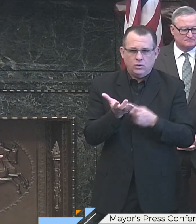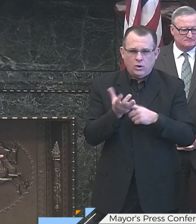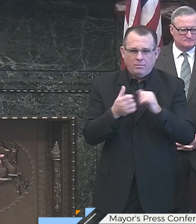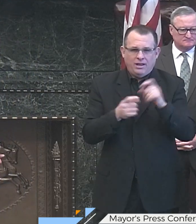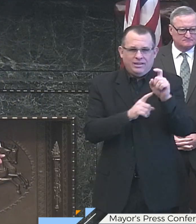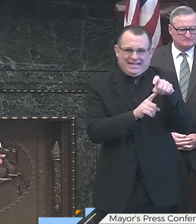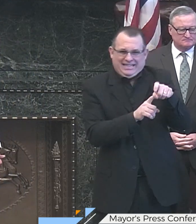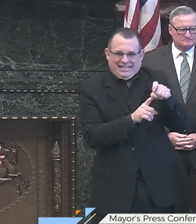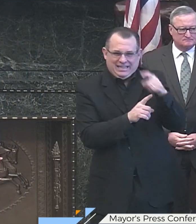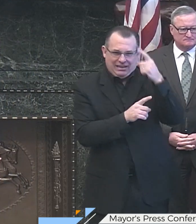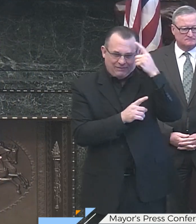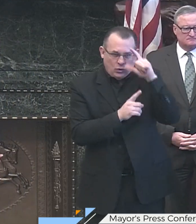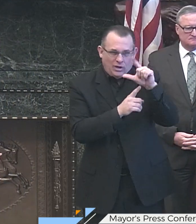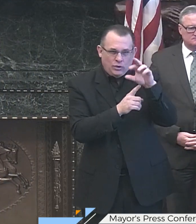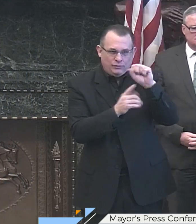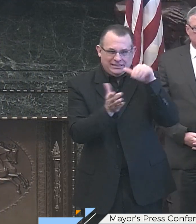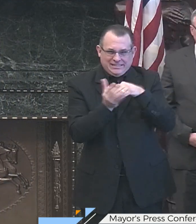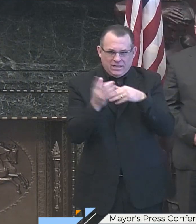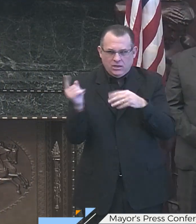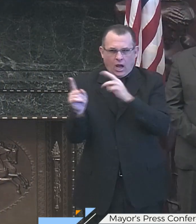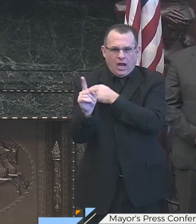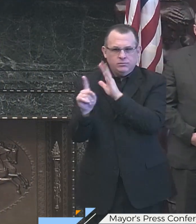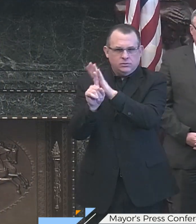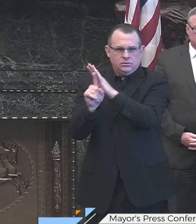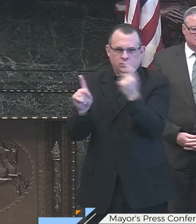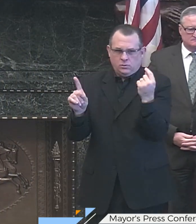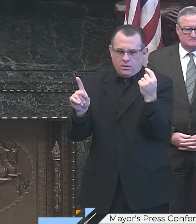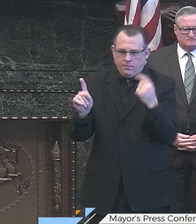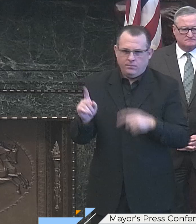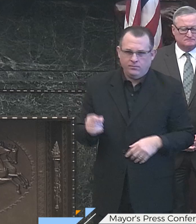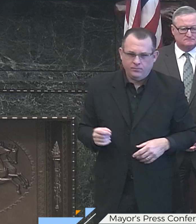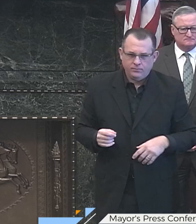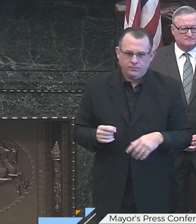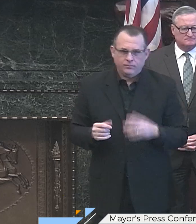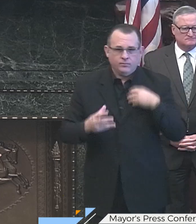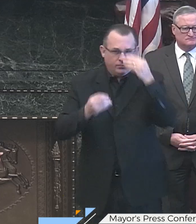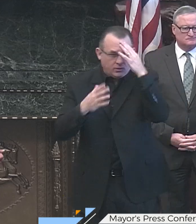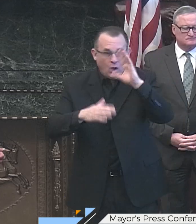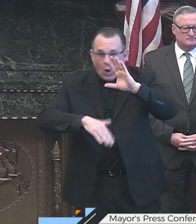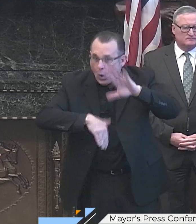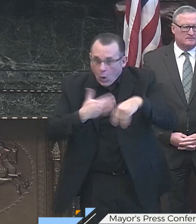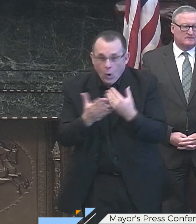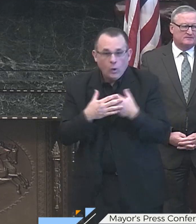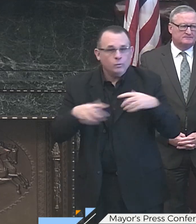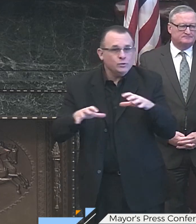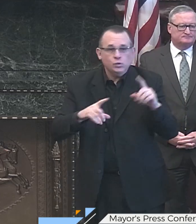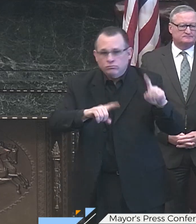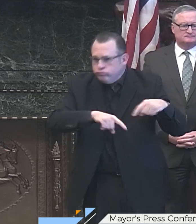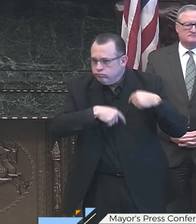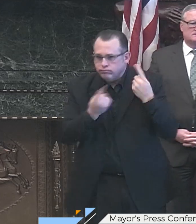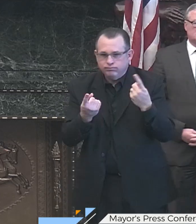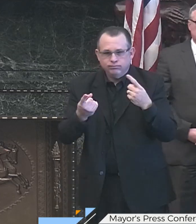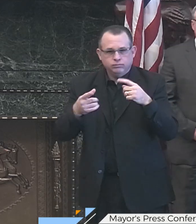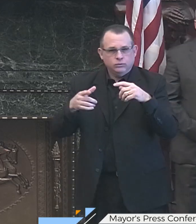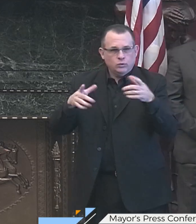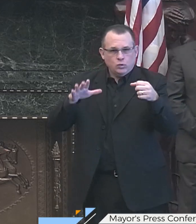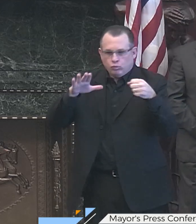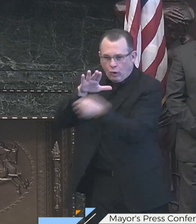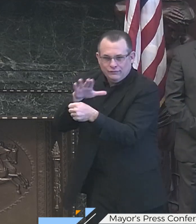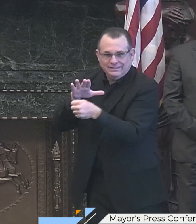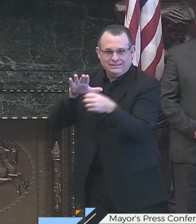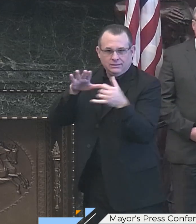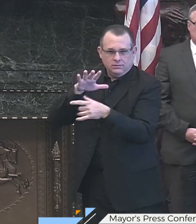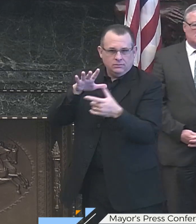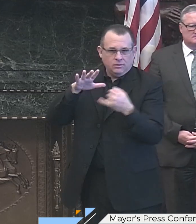efforts that we are making right now, and that includes quarantine space, isolation space, additional hospital beds, additional